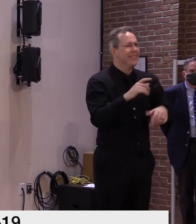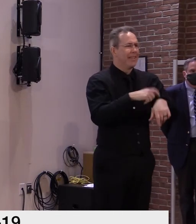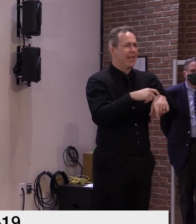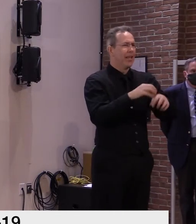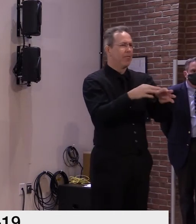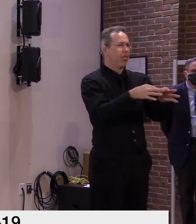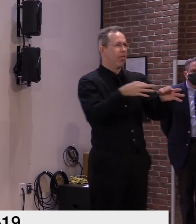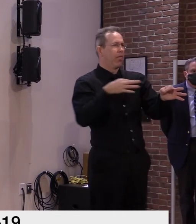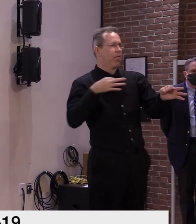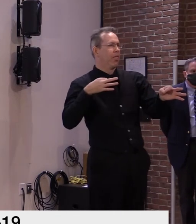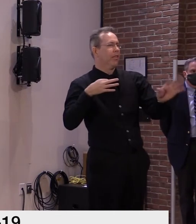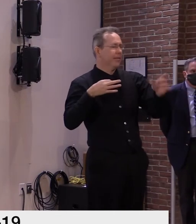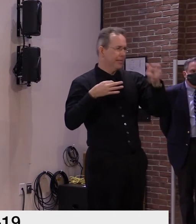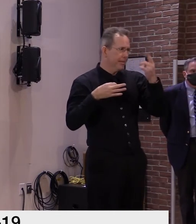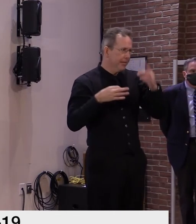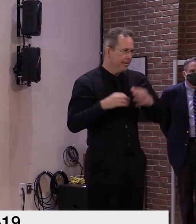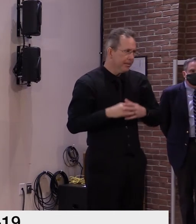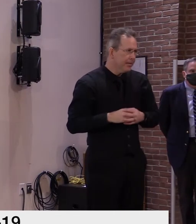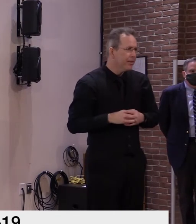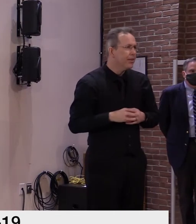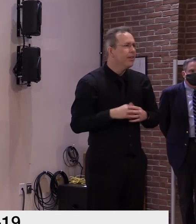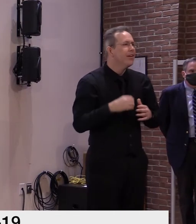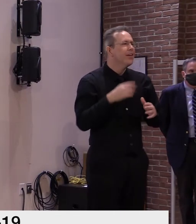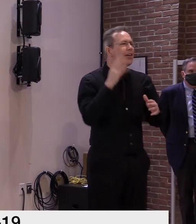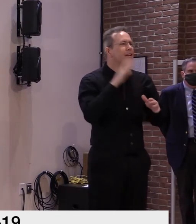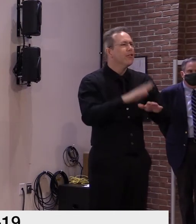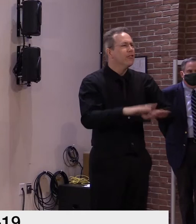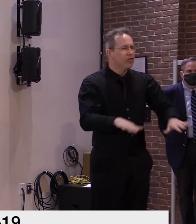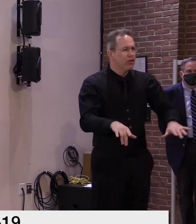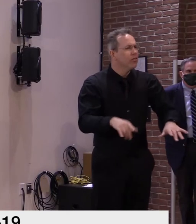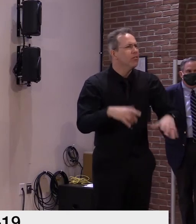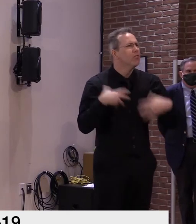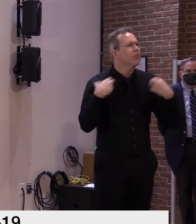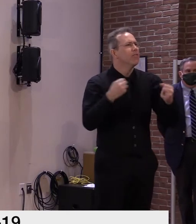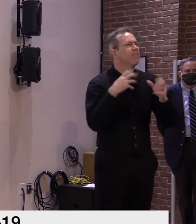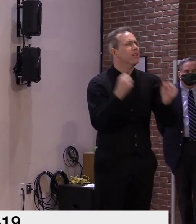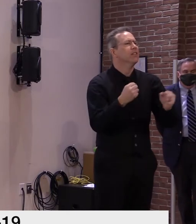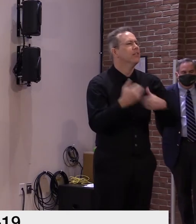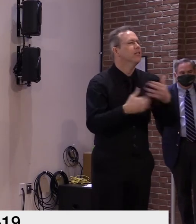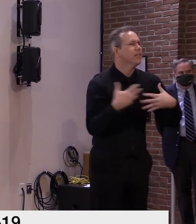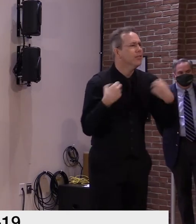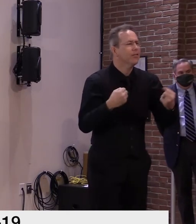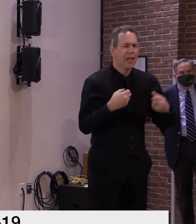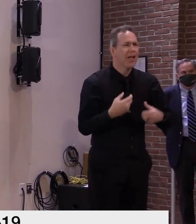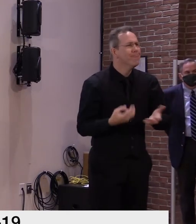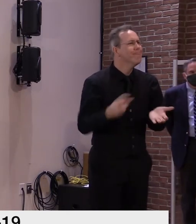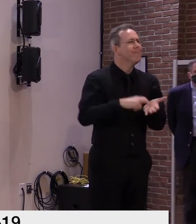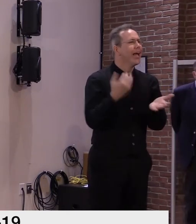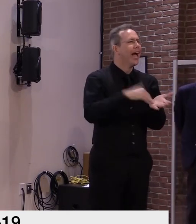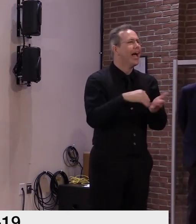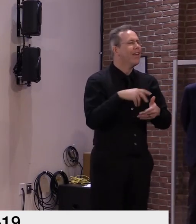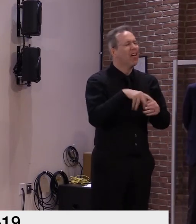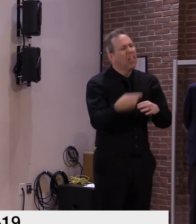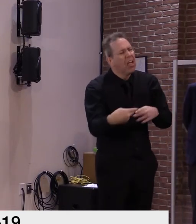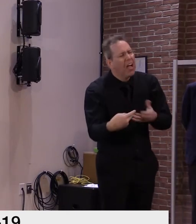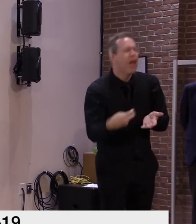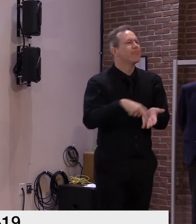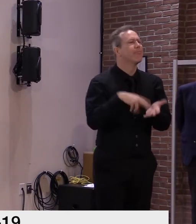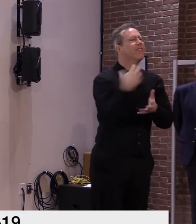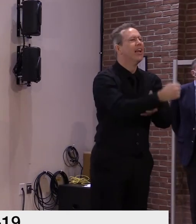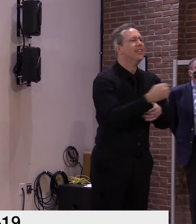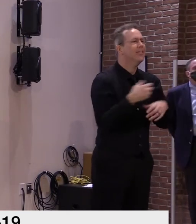resilient. And if we can double down on our commitment to get them back to public school where they can access resources and